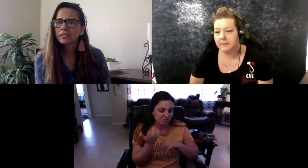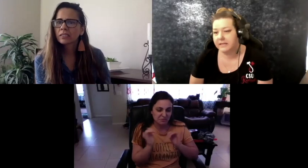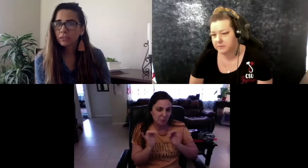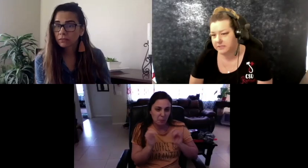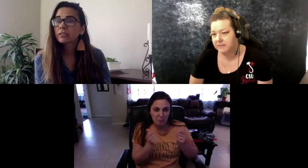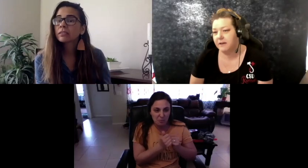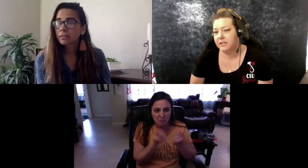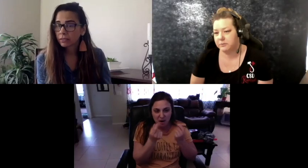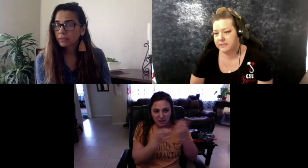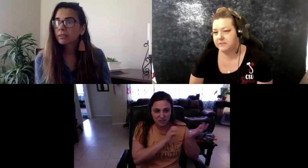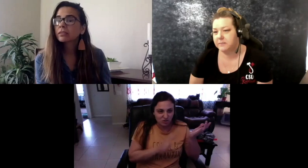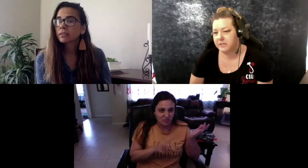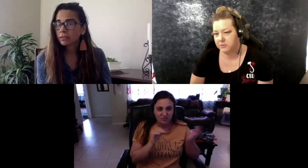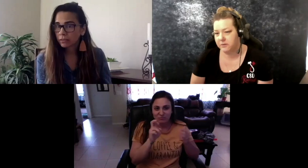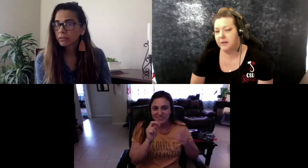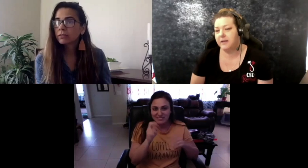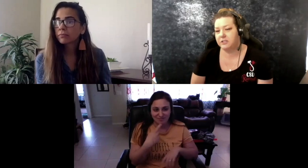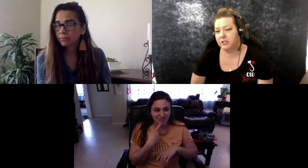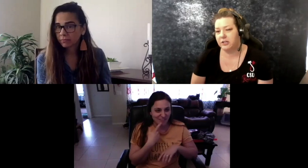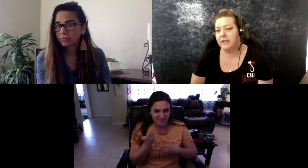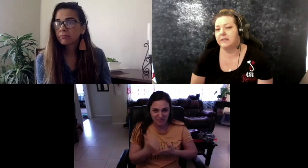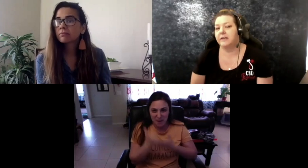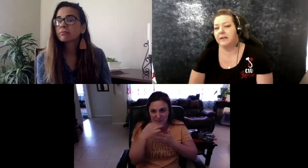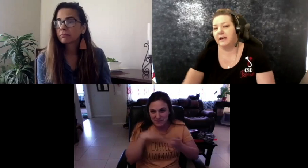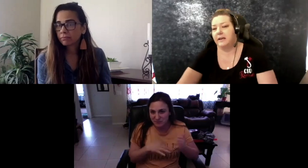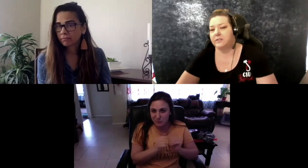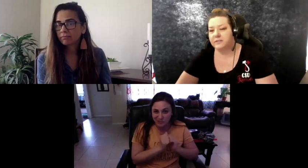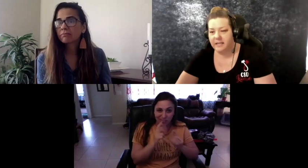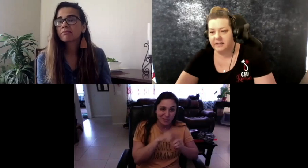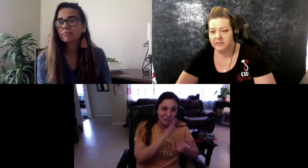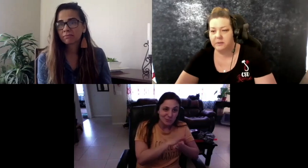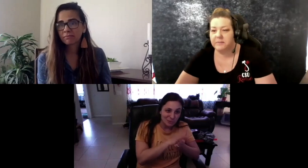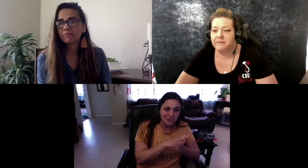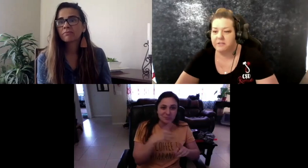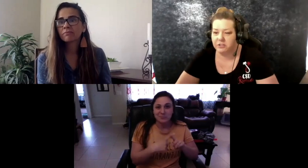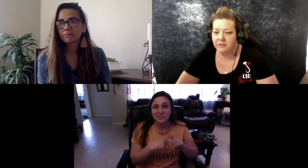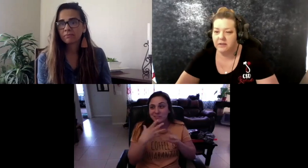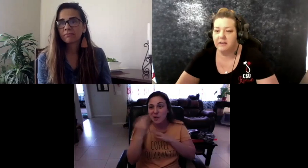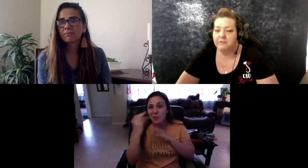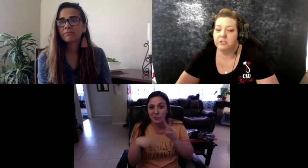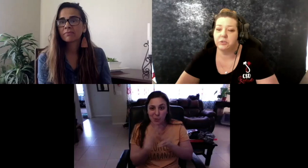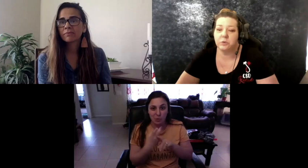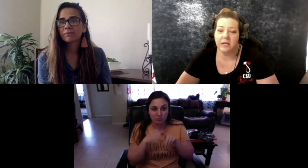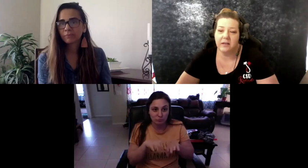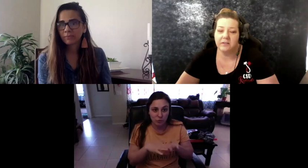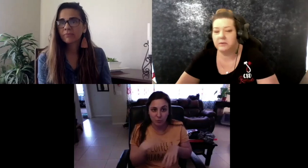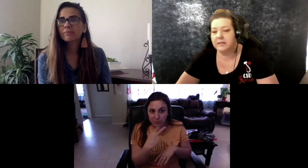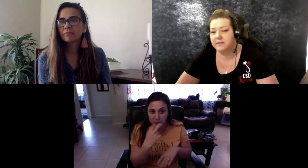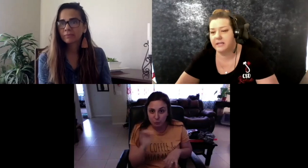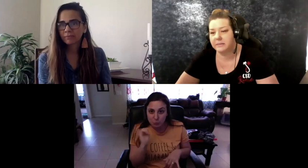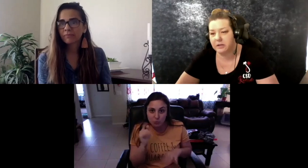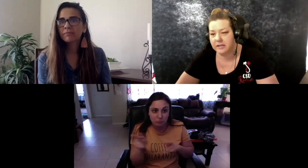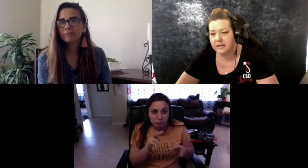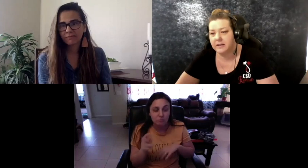Services my kids receive. I do receive speech with what Esther and others have said. It's really beneficial for school and also in the